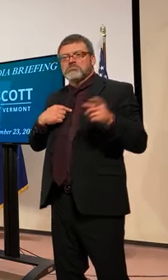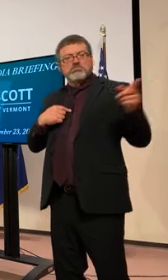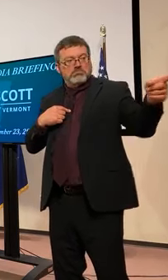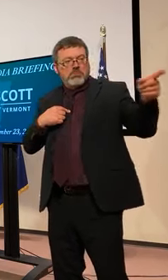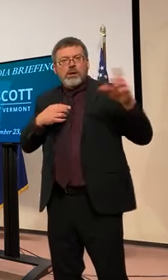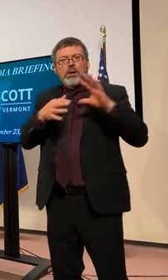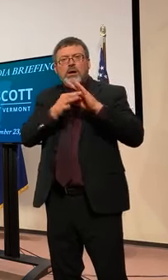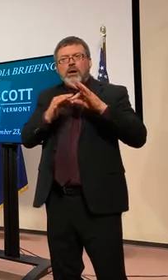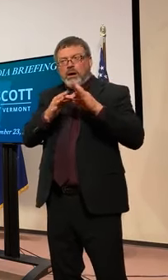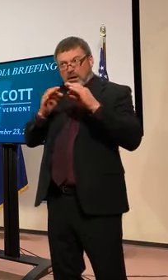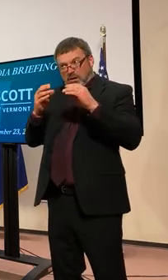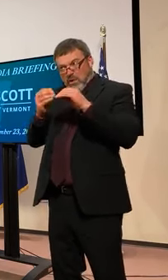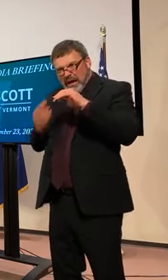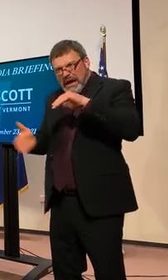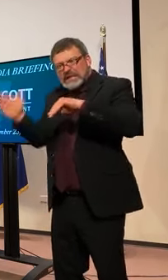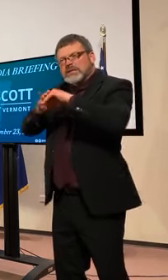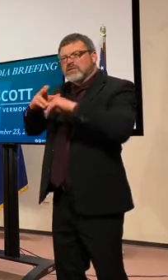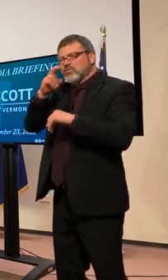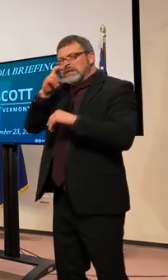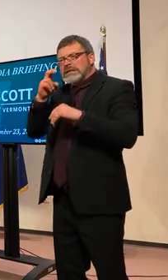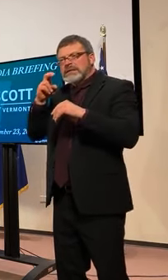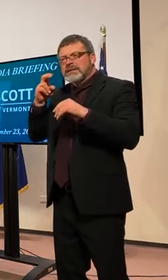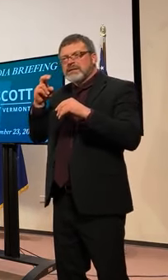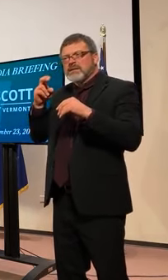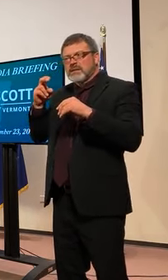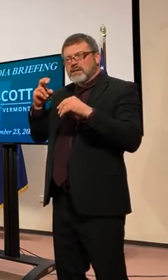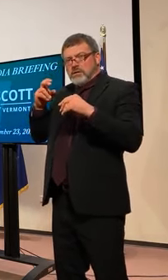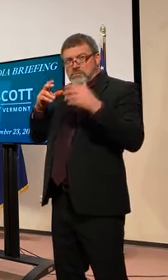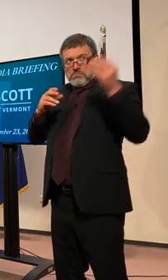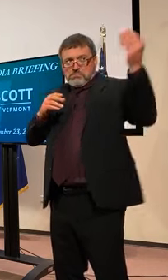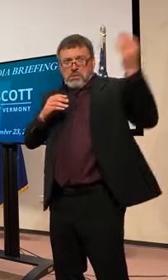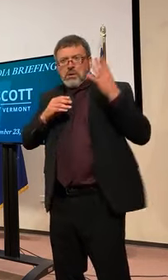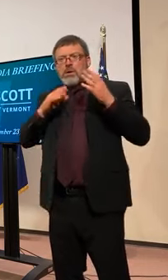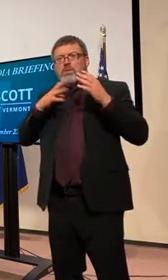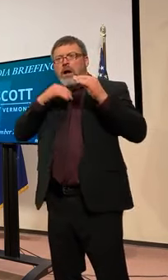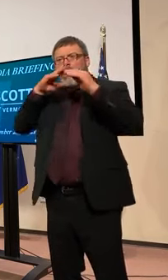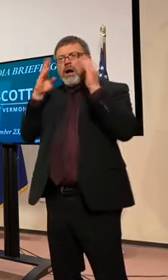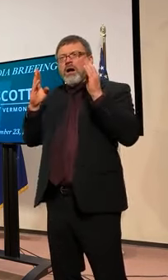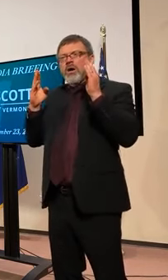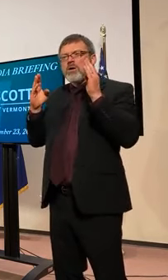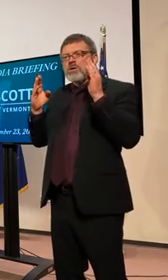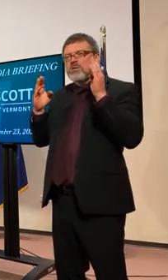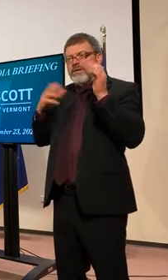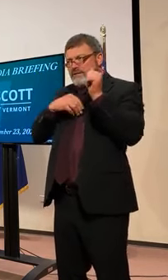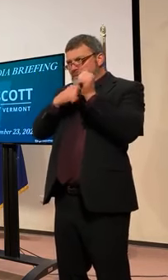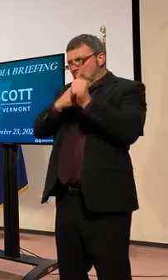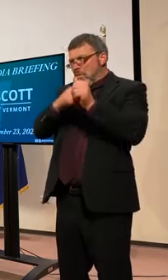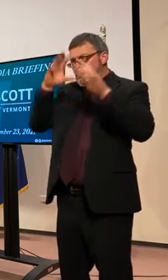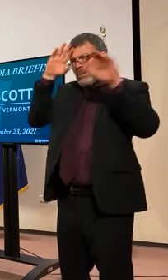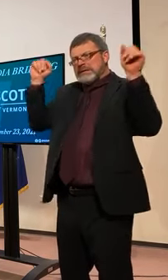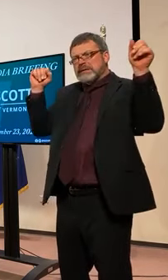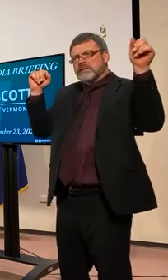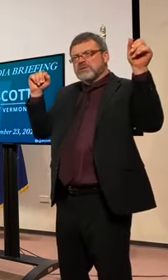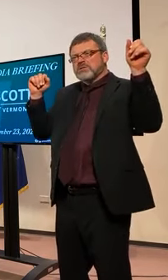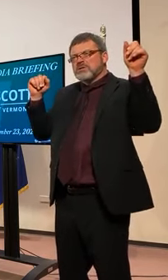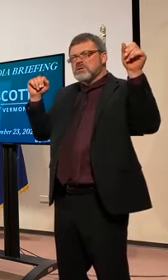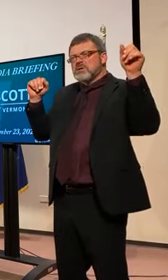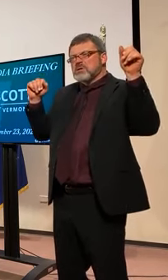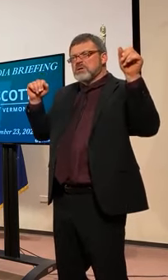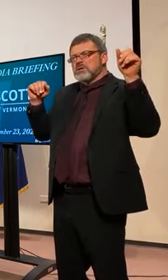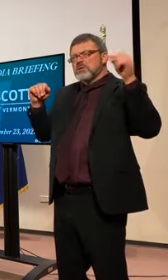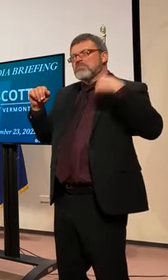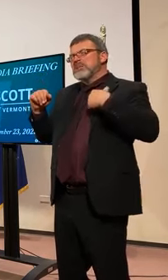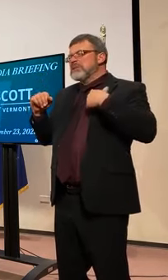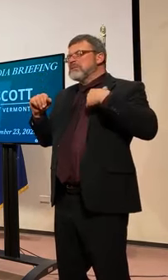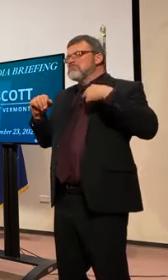Zients, speaking for the White House, full support of the president, said, "We are not headed in that direction. We have